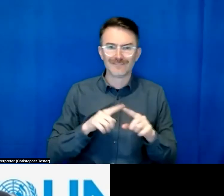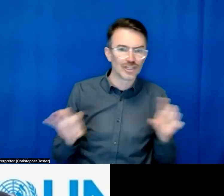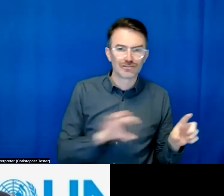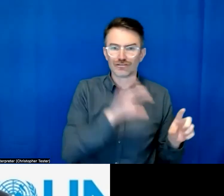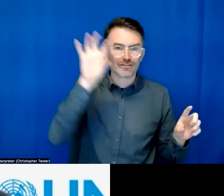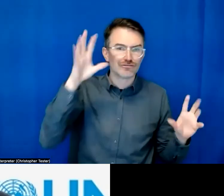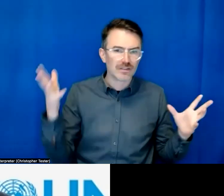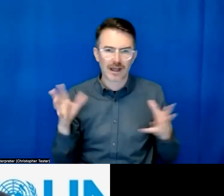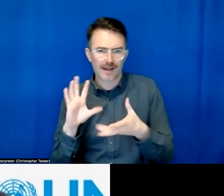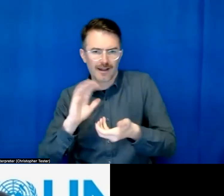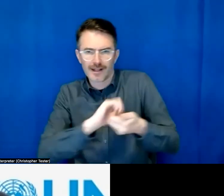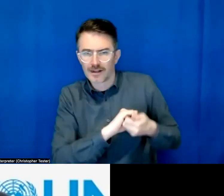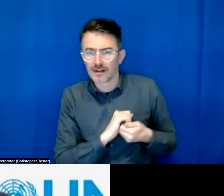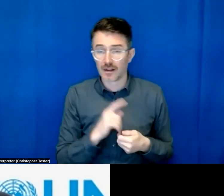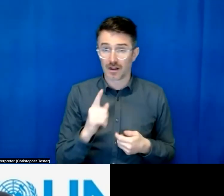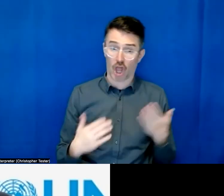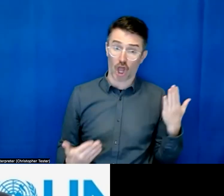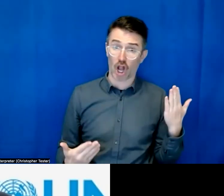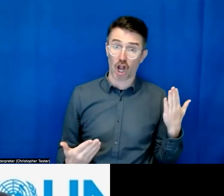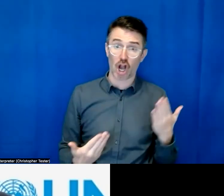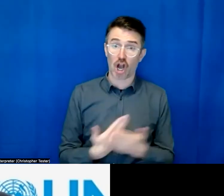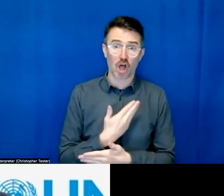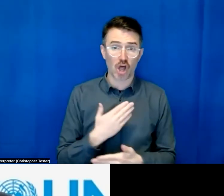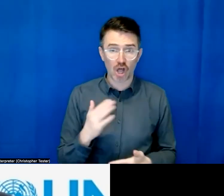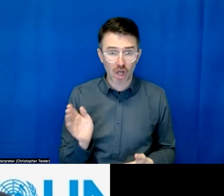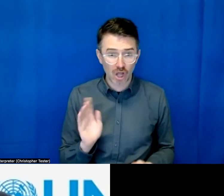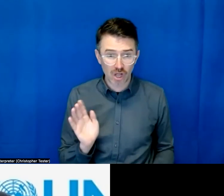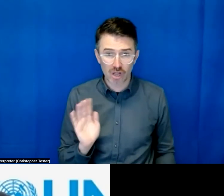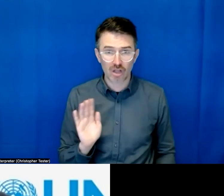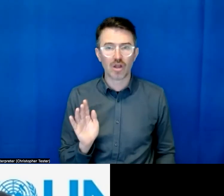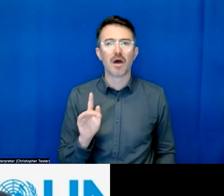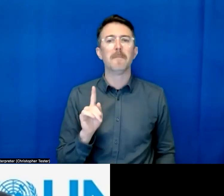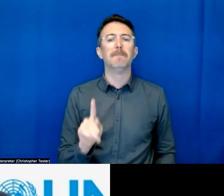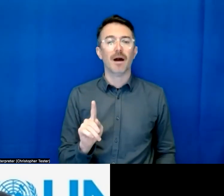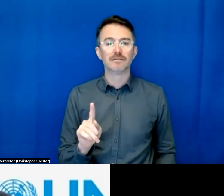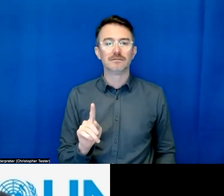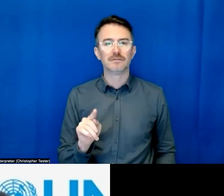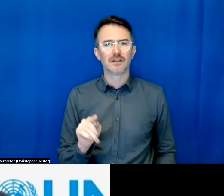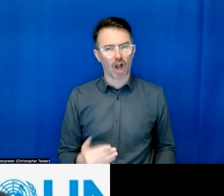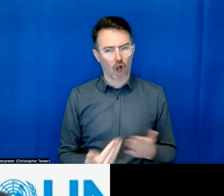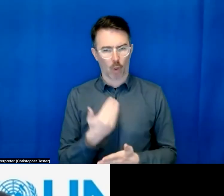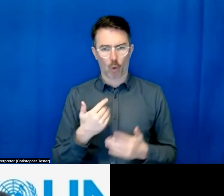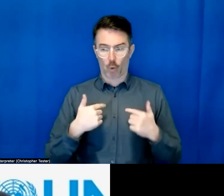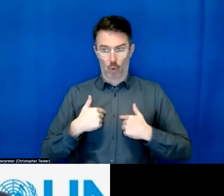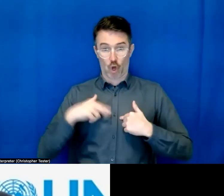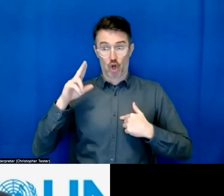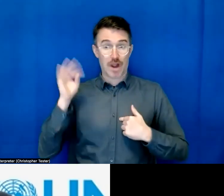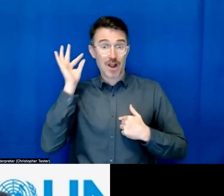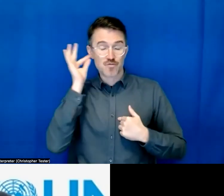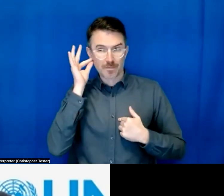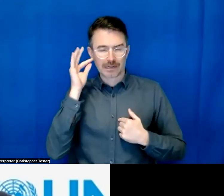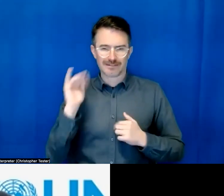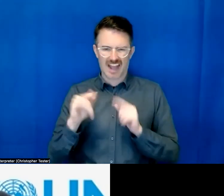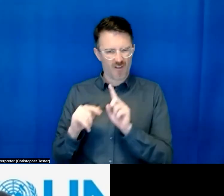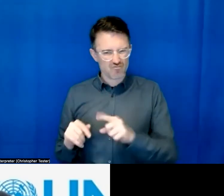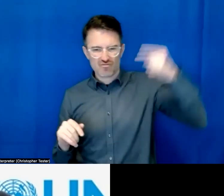of newness, but it is in terms of our operational priorities. And the intersectionality comes in a